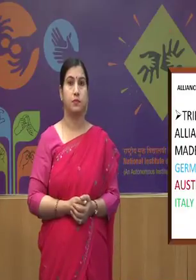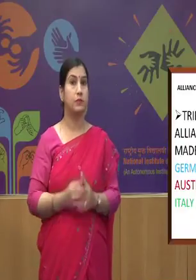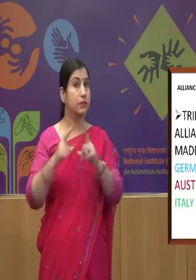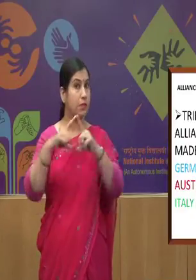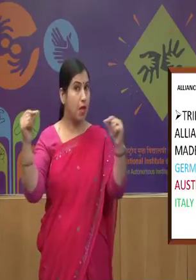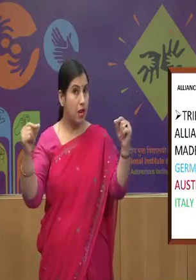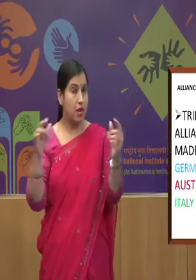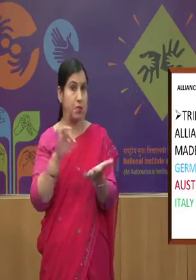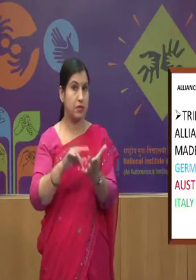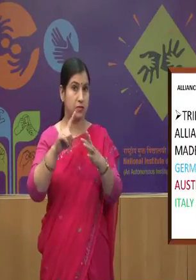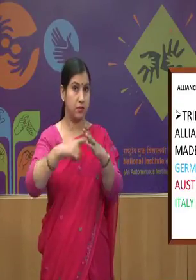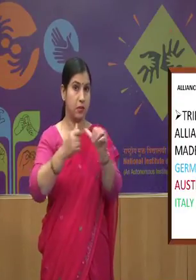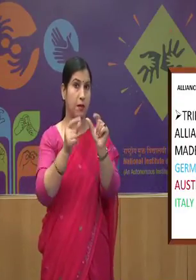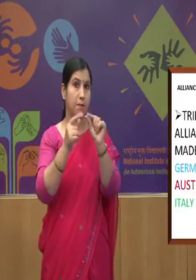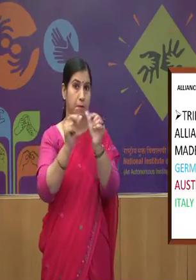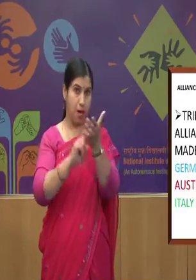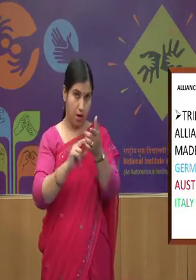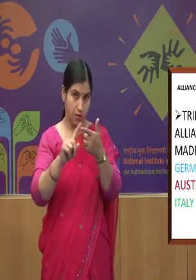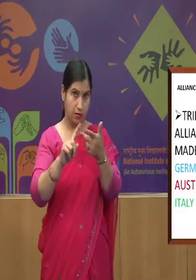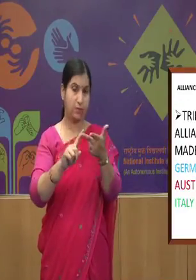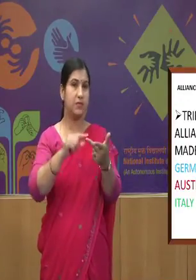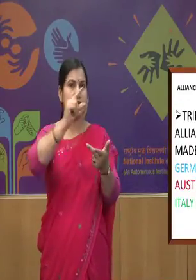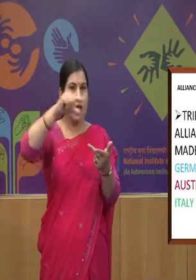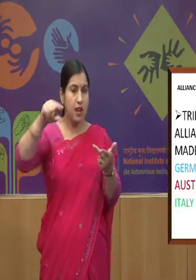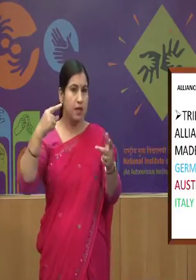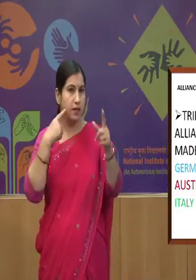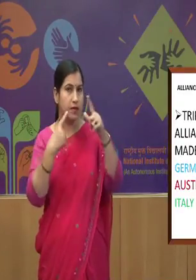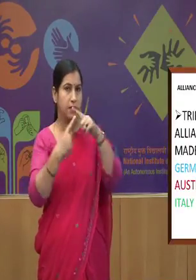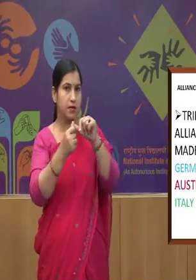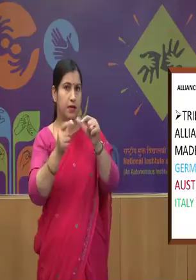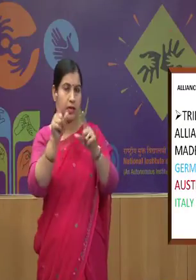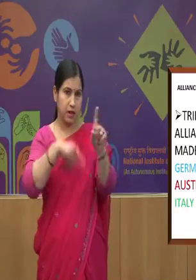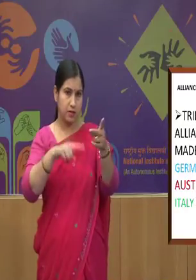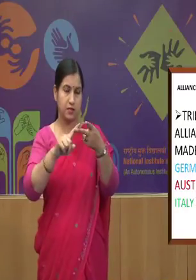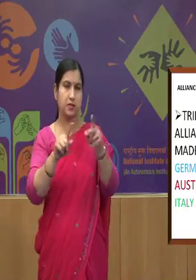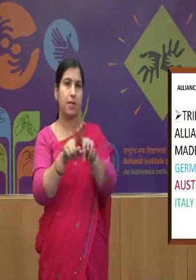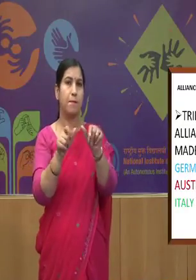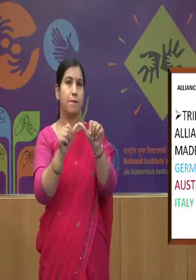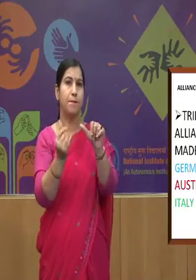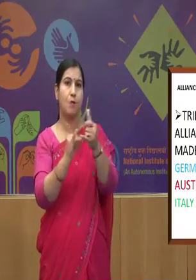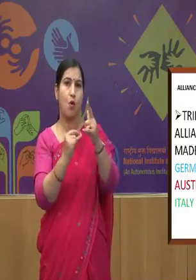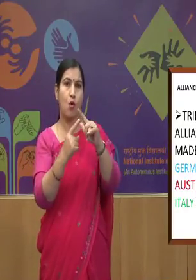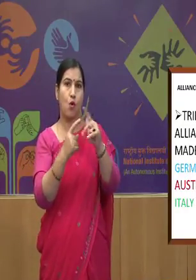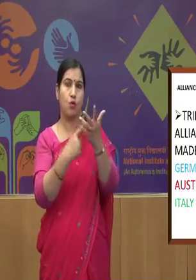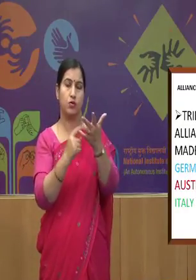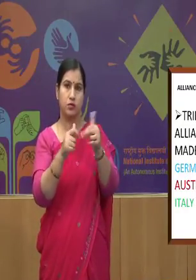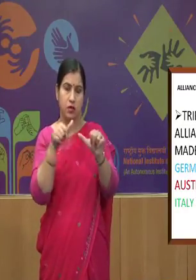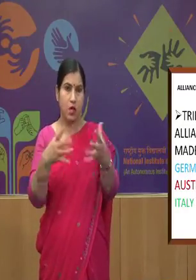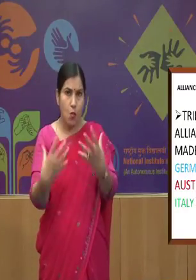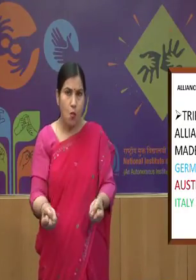Japan, Italy, and Austria had also become industrialized and wanted to occupy